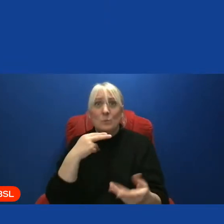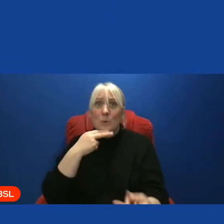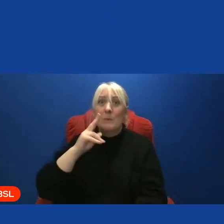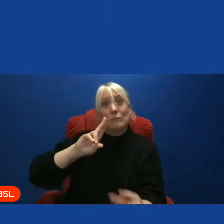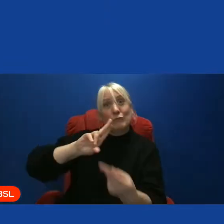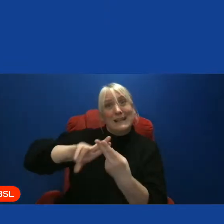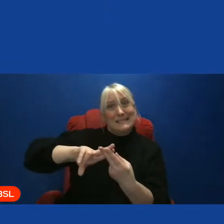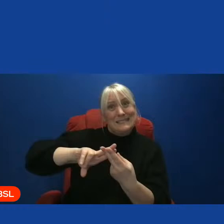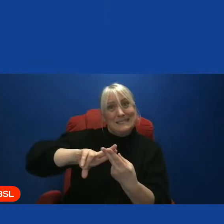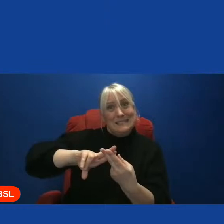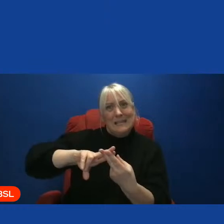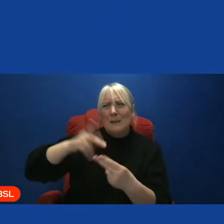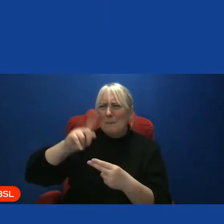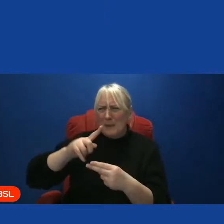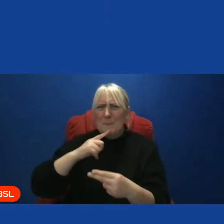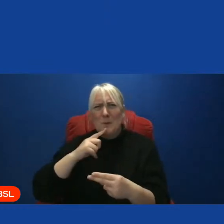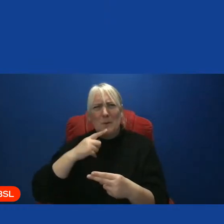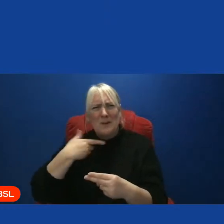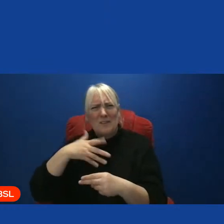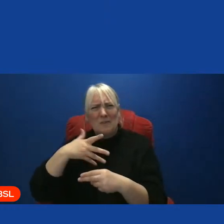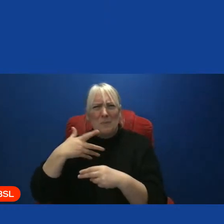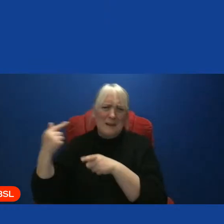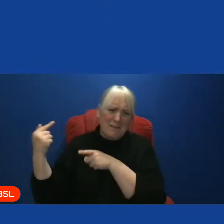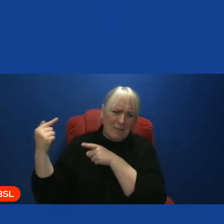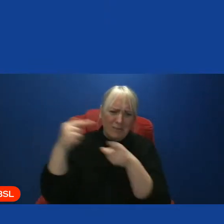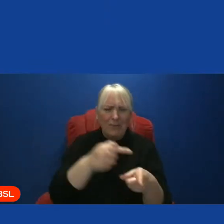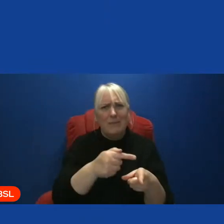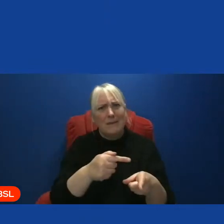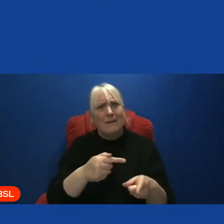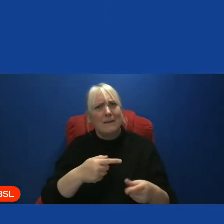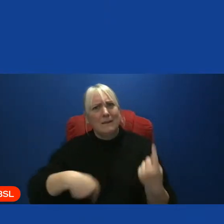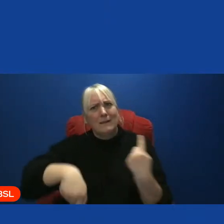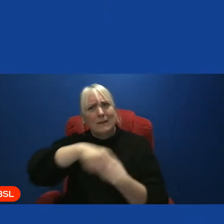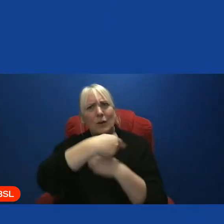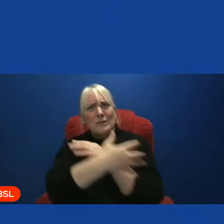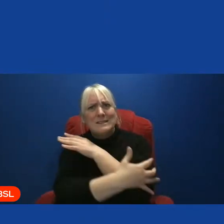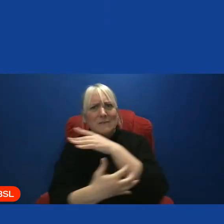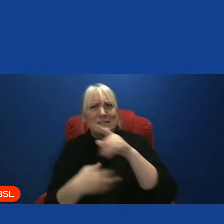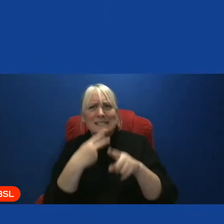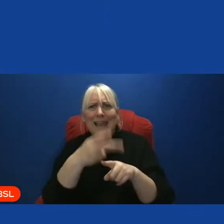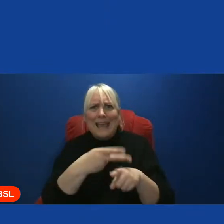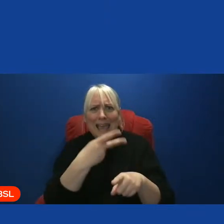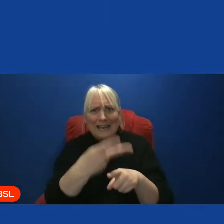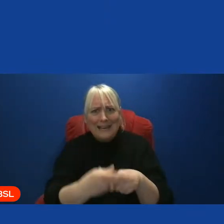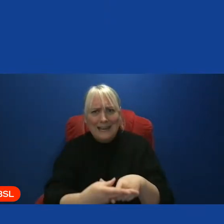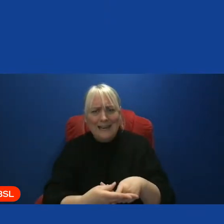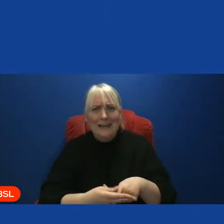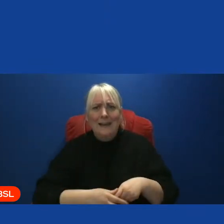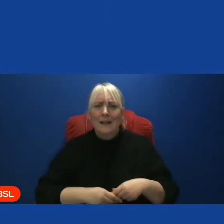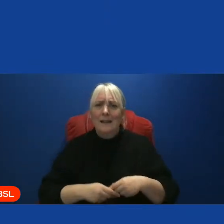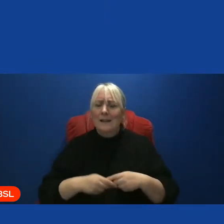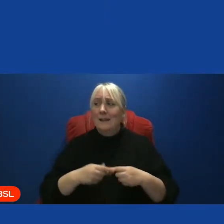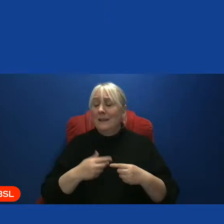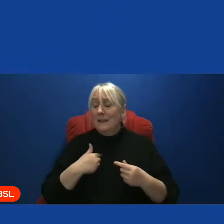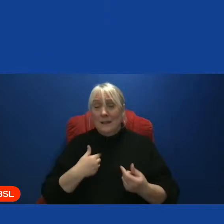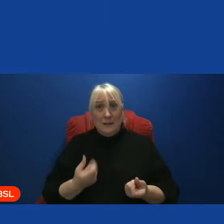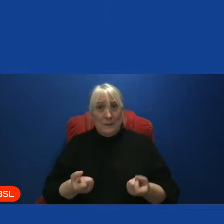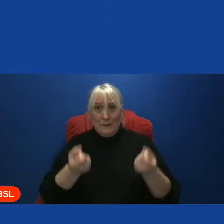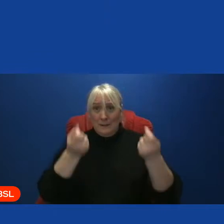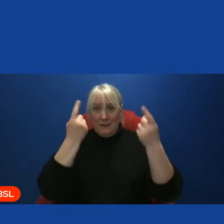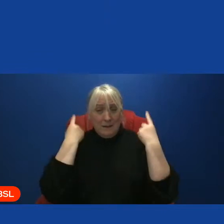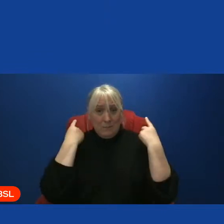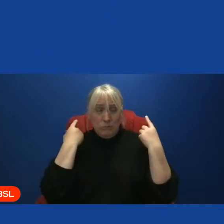who are inflicting austerity on our people. And I can't understand the logic of